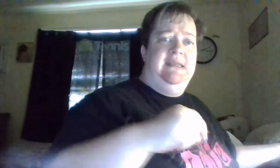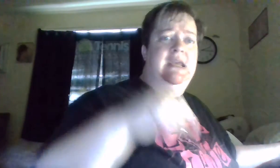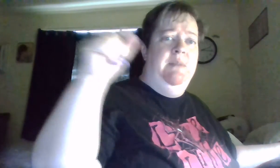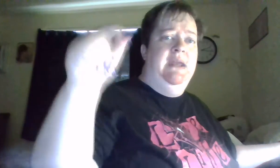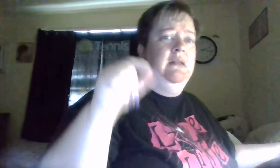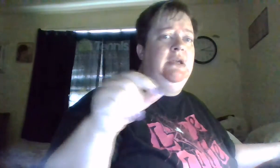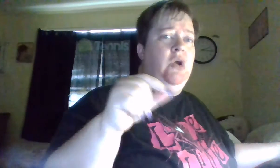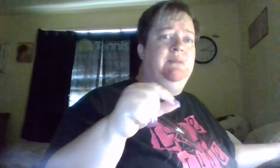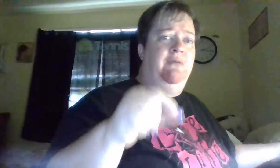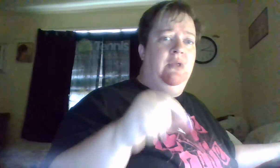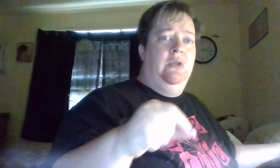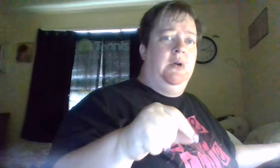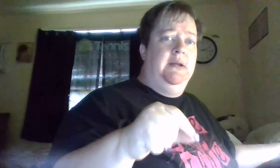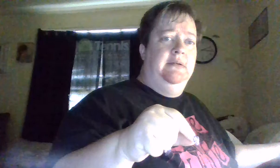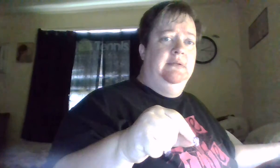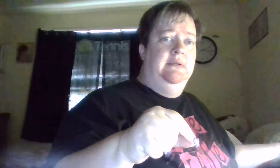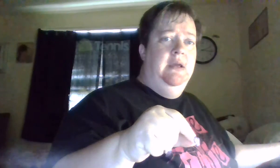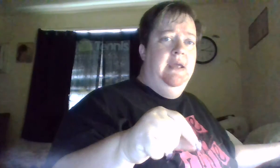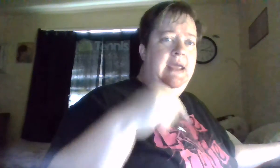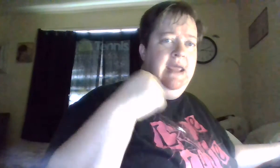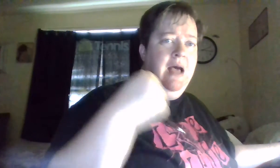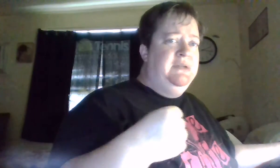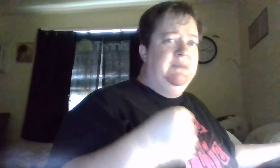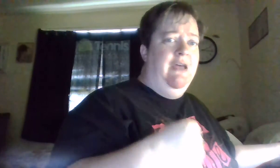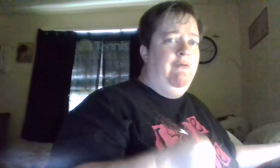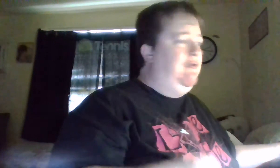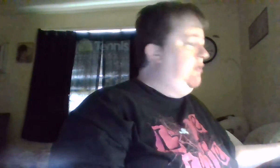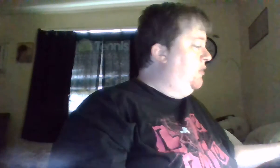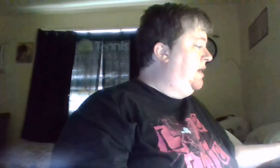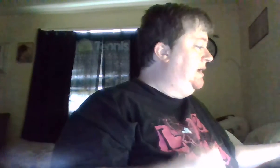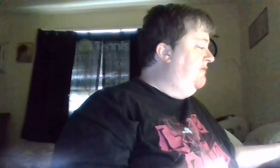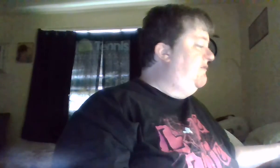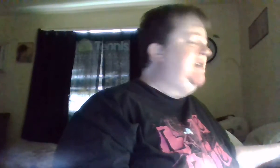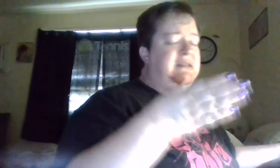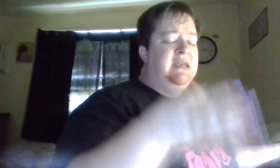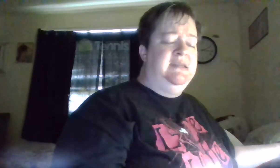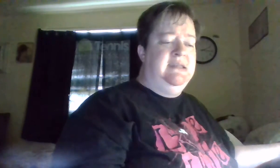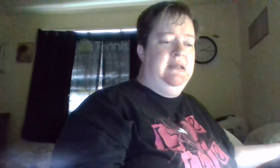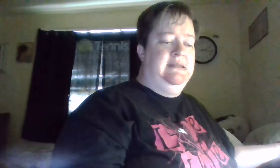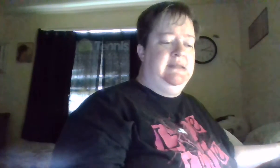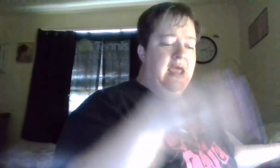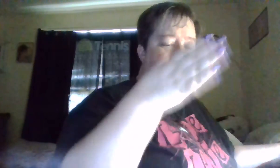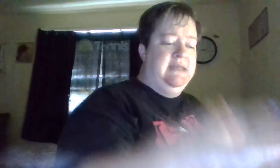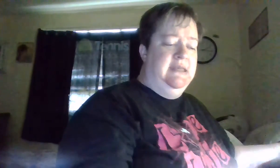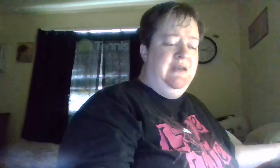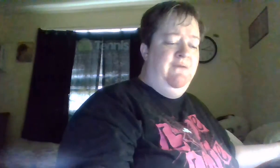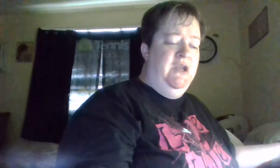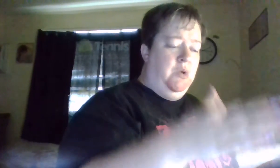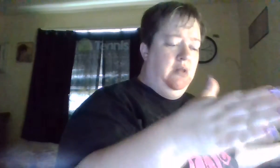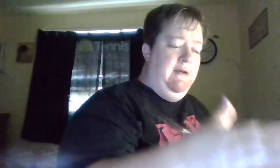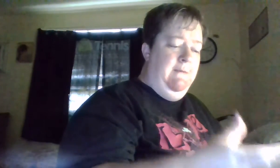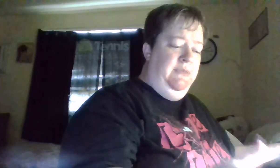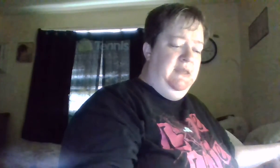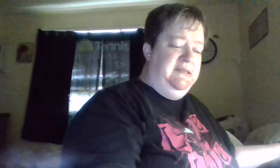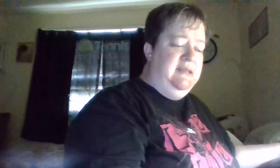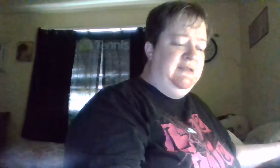he immediately goes before the Lord. He humbles himself before the Lord and confesses his sins as an individual, the sins of